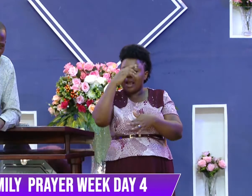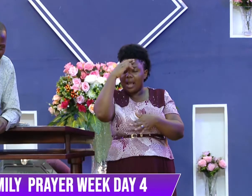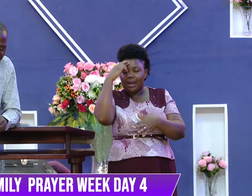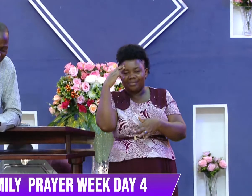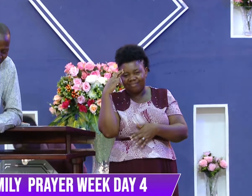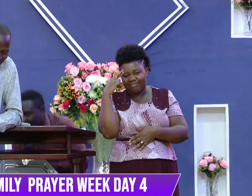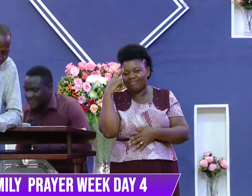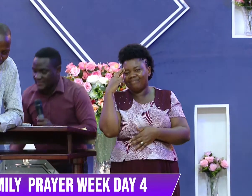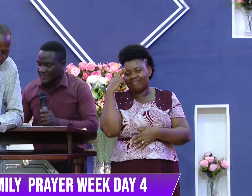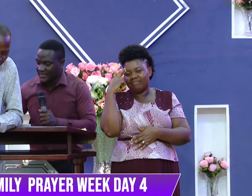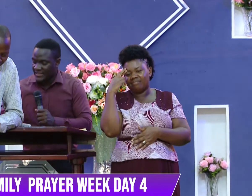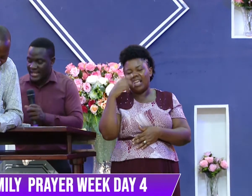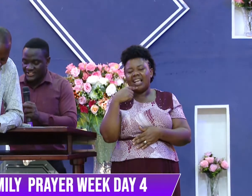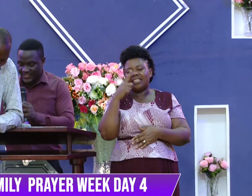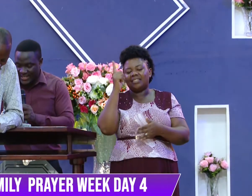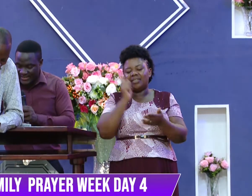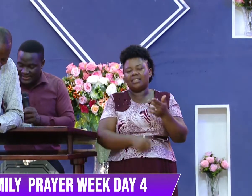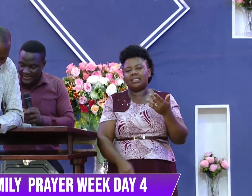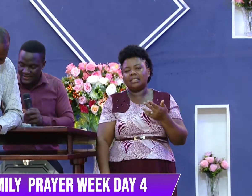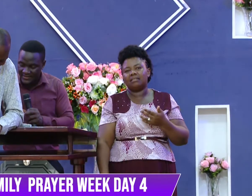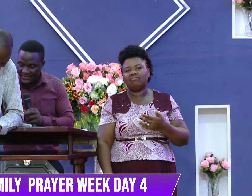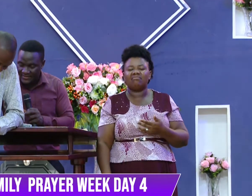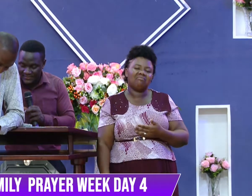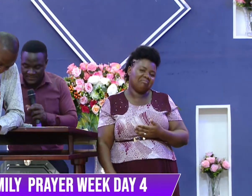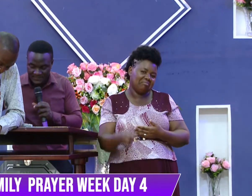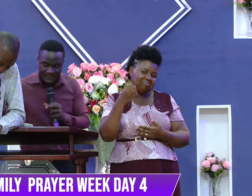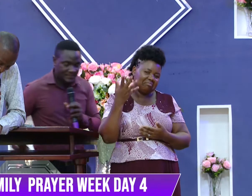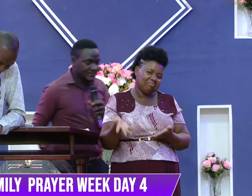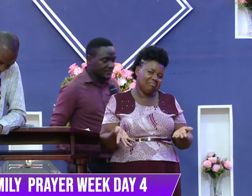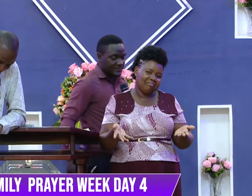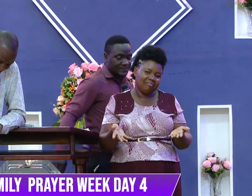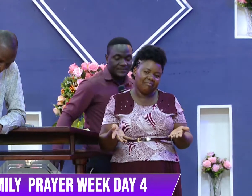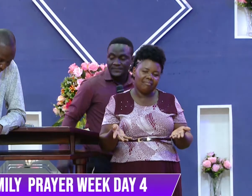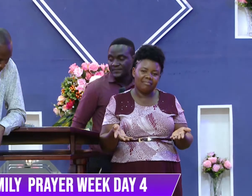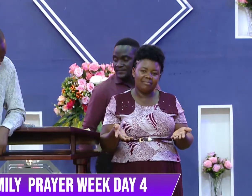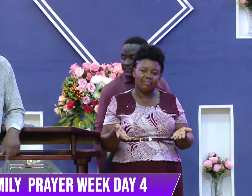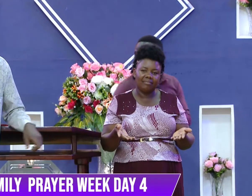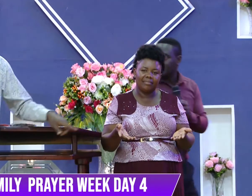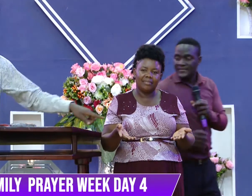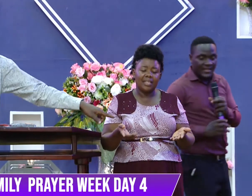things I was bringing in. And she said,